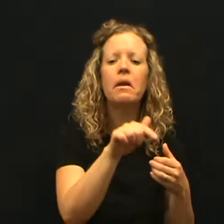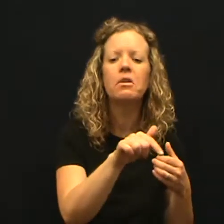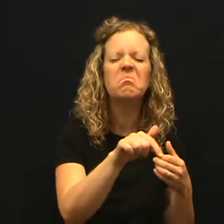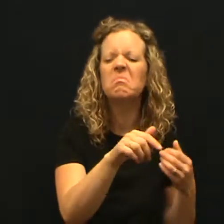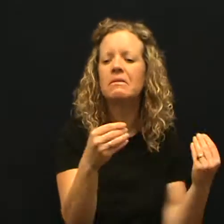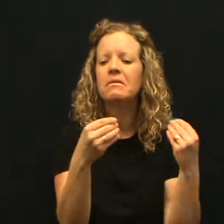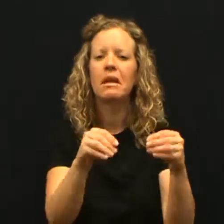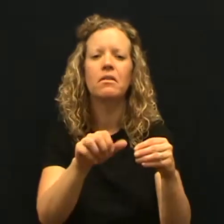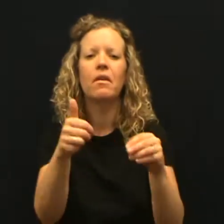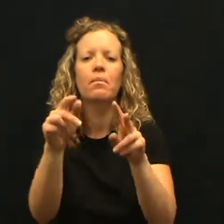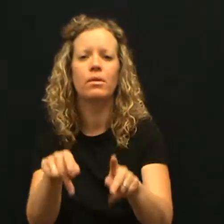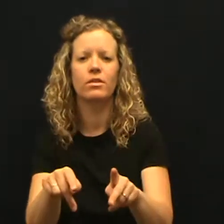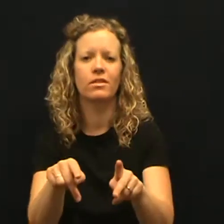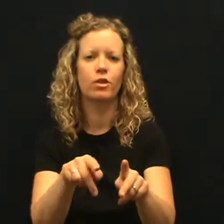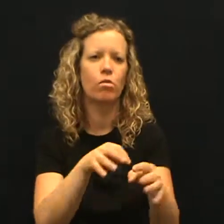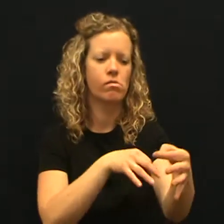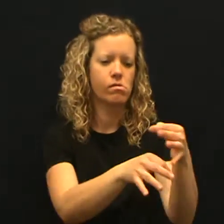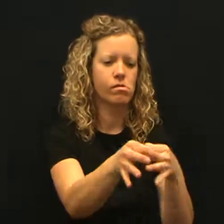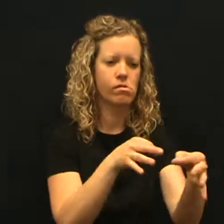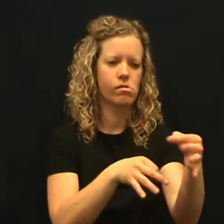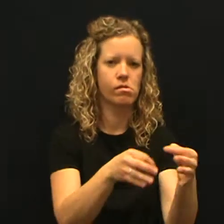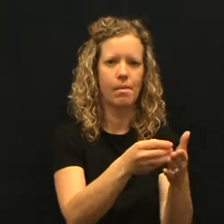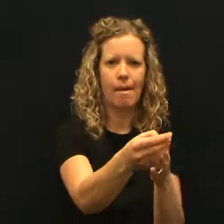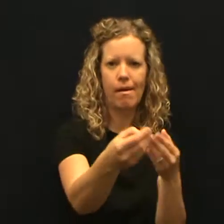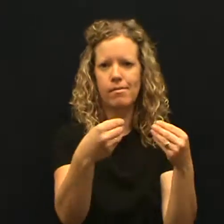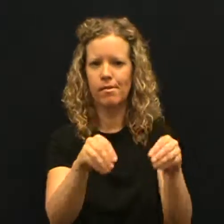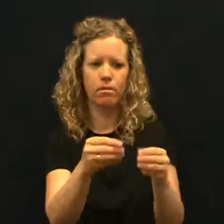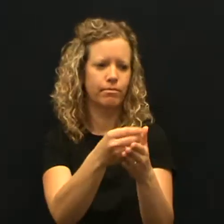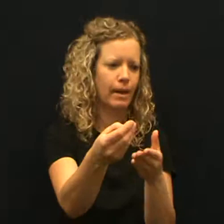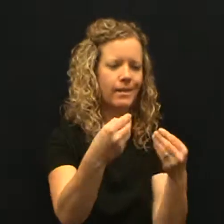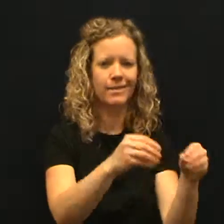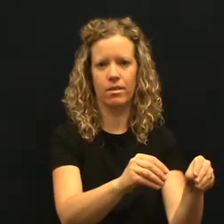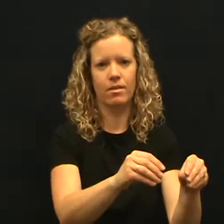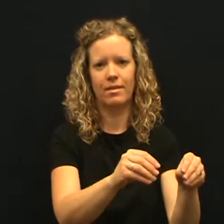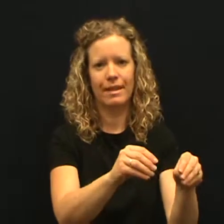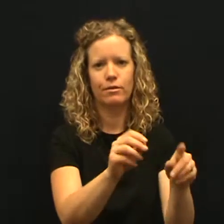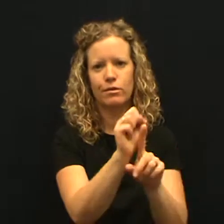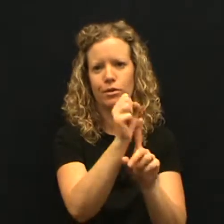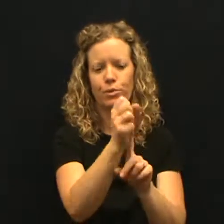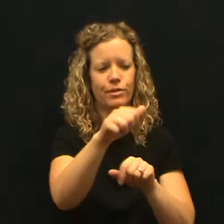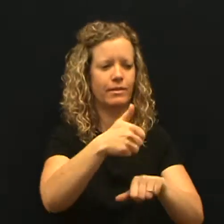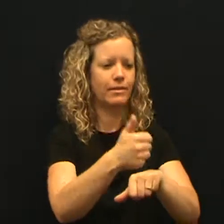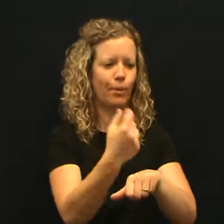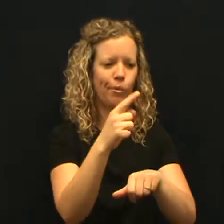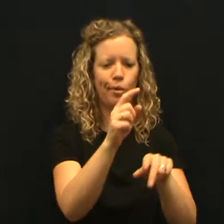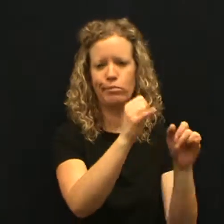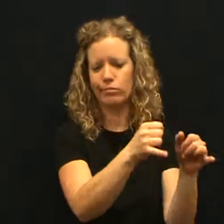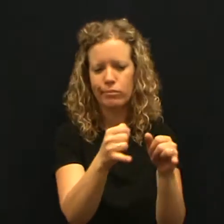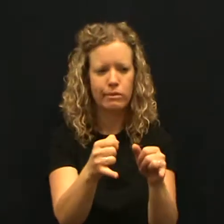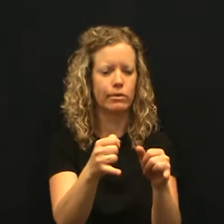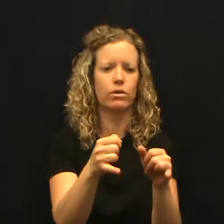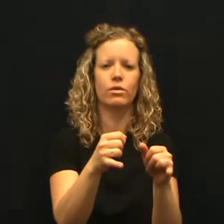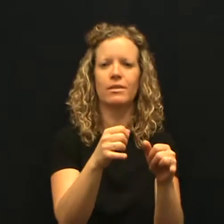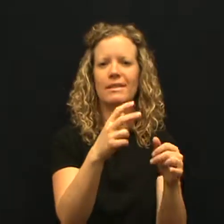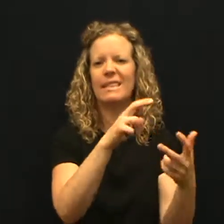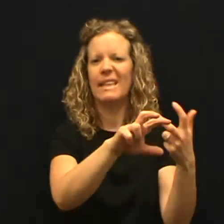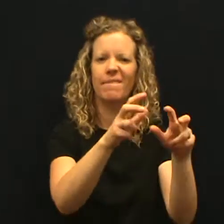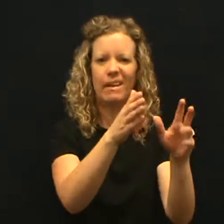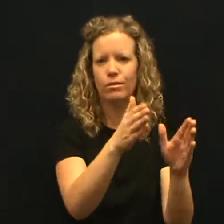it's just this market mechanism that's been created for individuals or investor companies or something like that